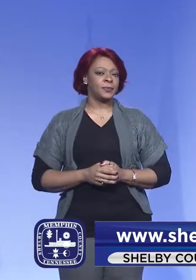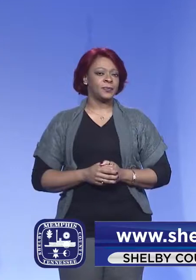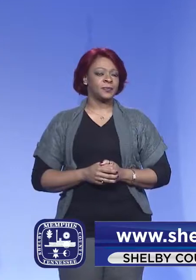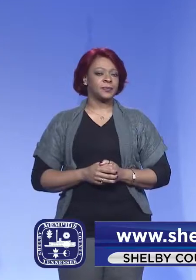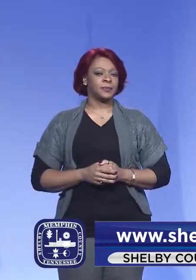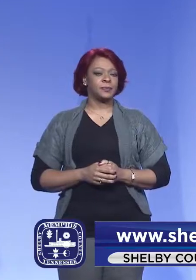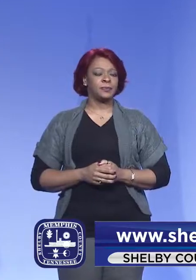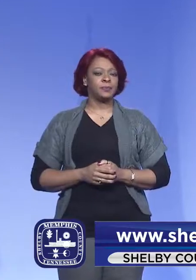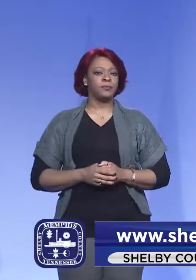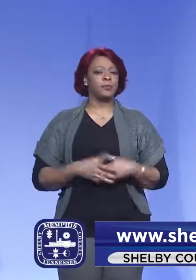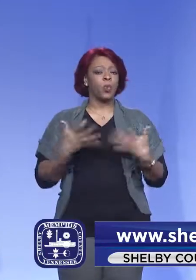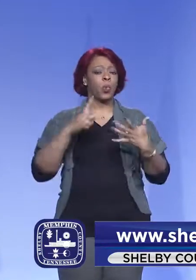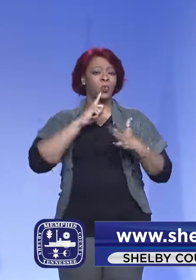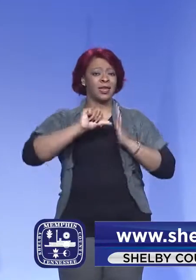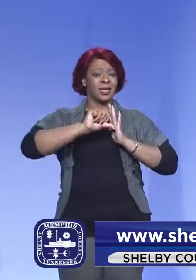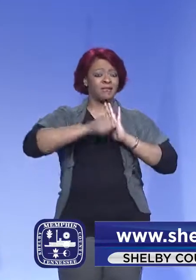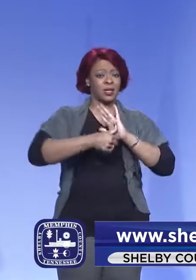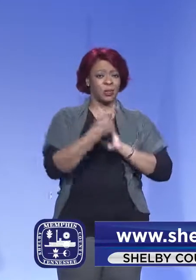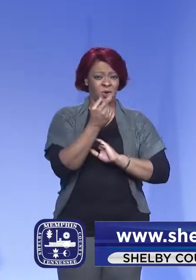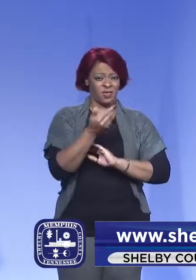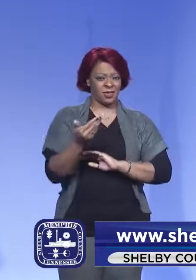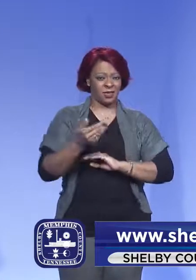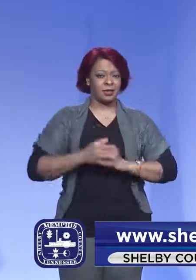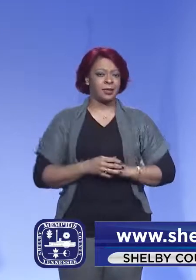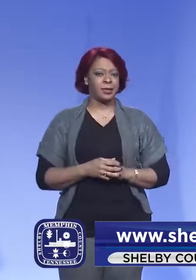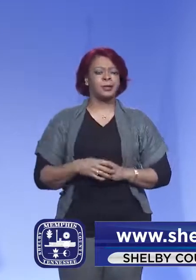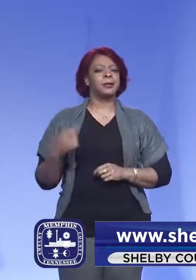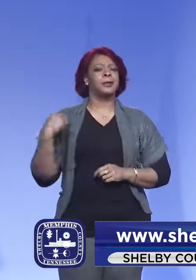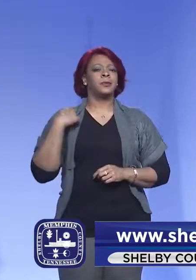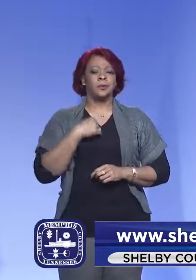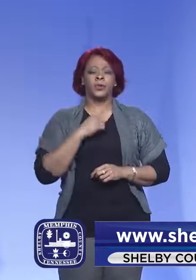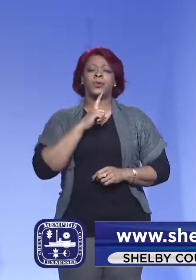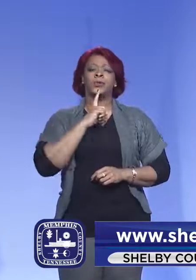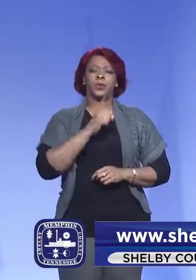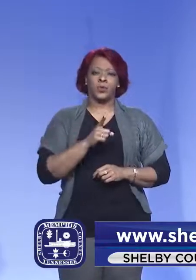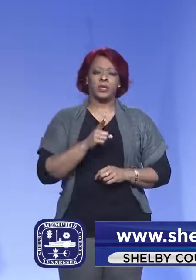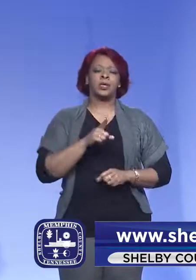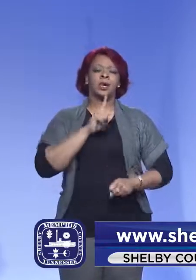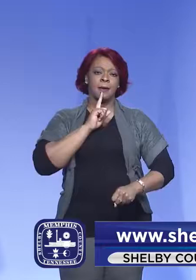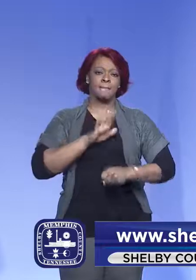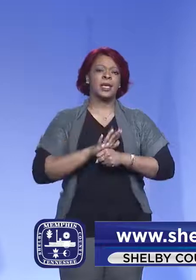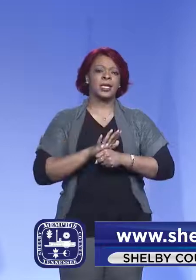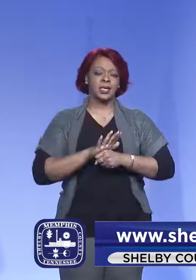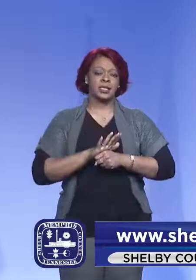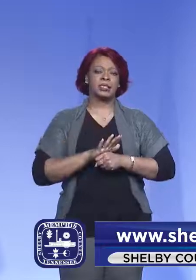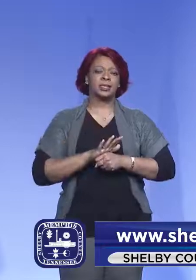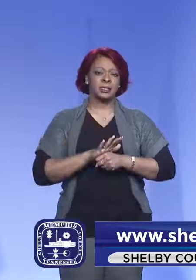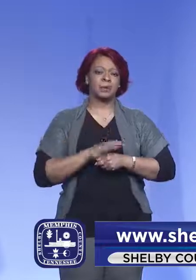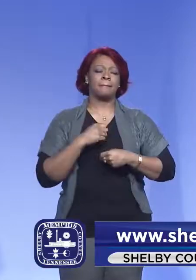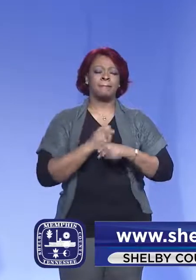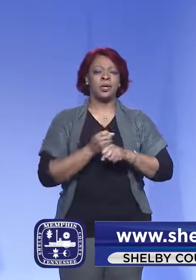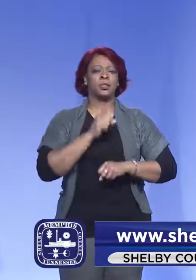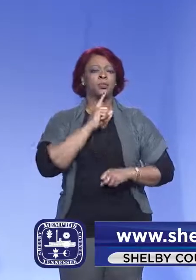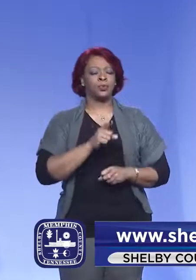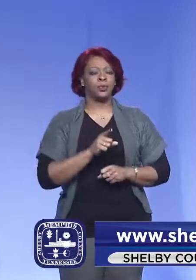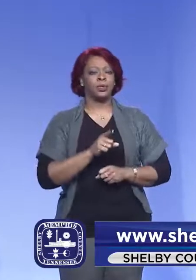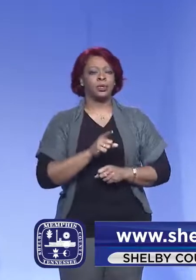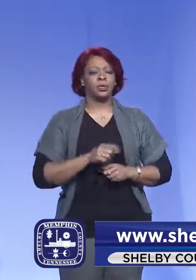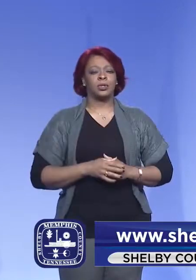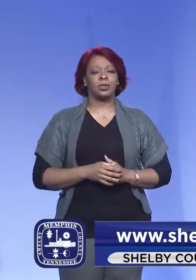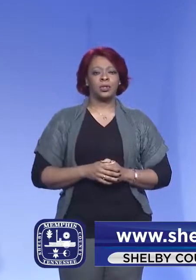One thing I want to emphasize is that we certainly are committed to making sure